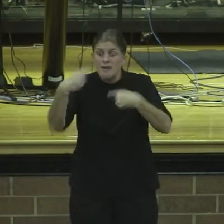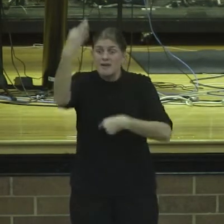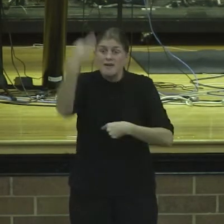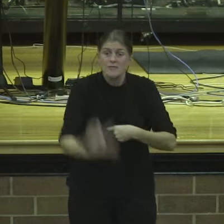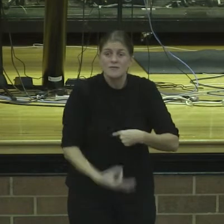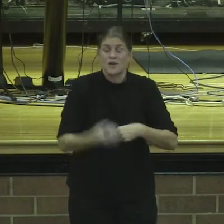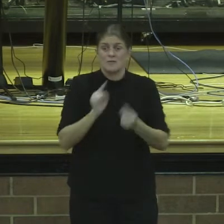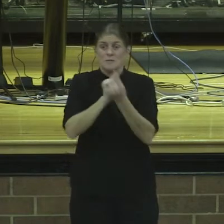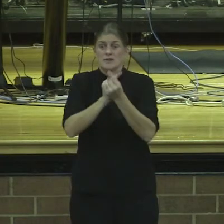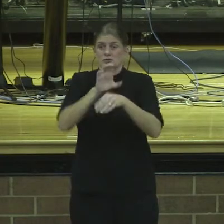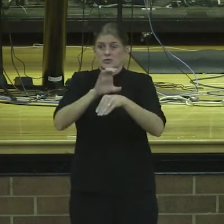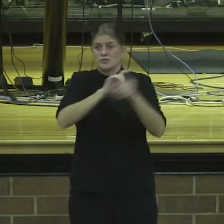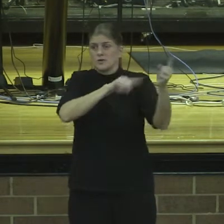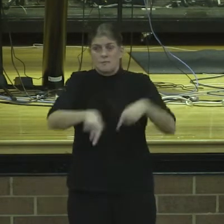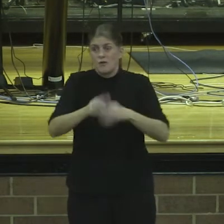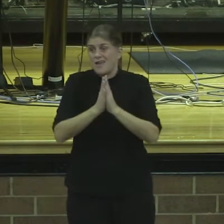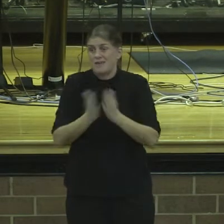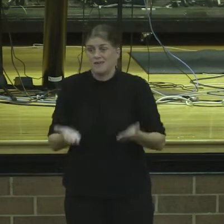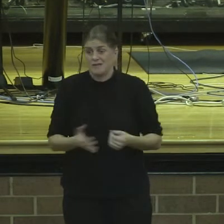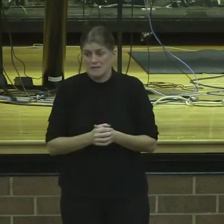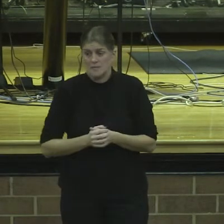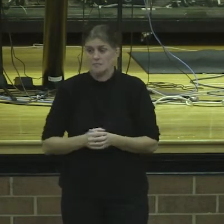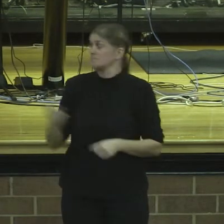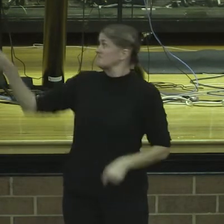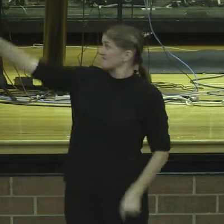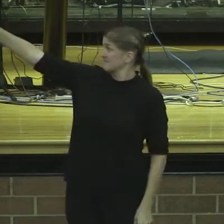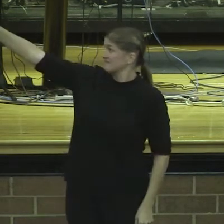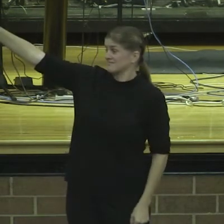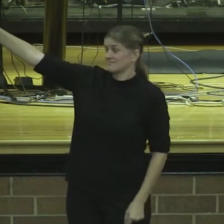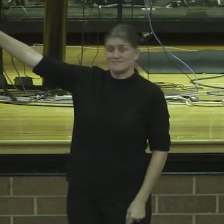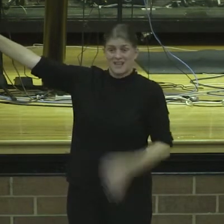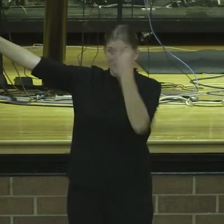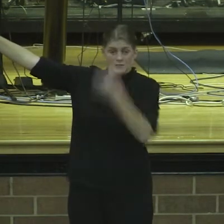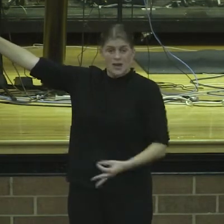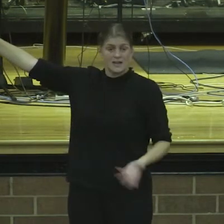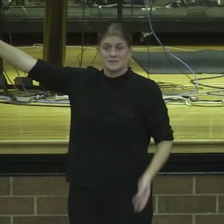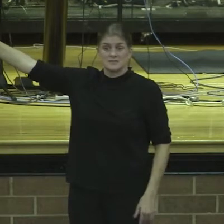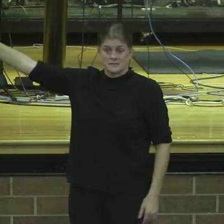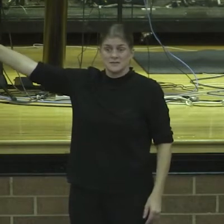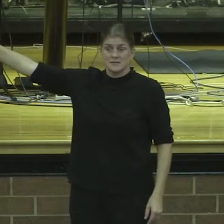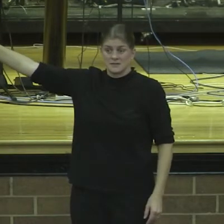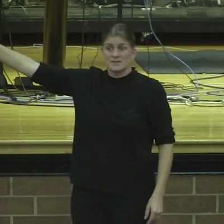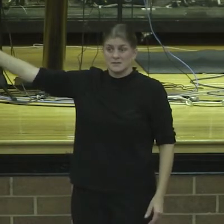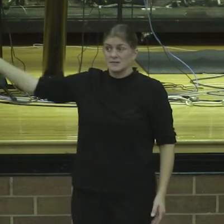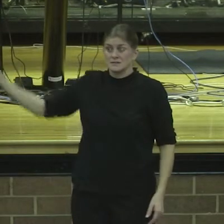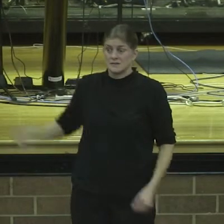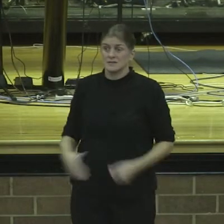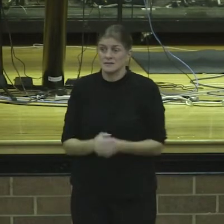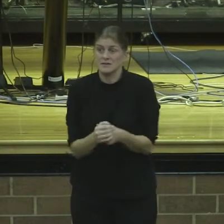It's amazing times of prayer. You can come and just listen and just soak in the Spirit and pray silently, or you can begin praying out